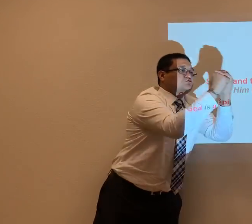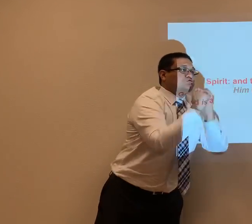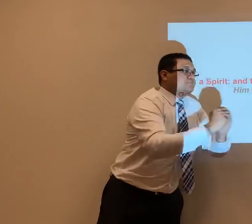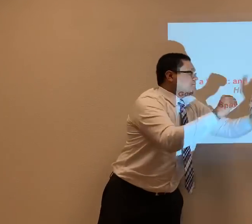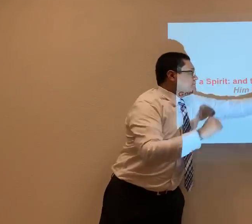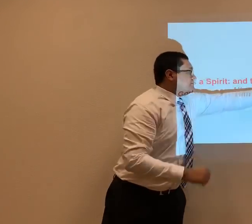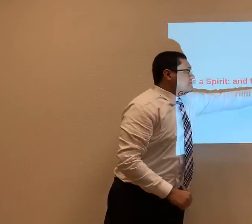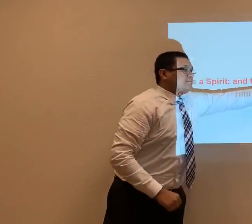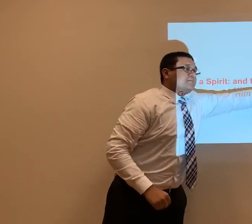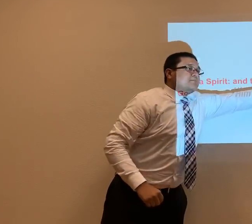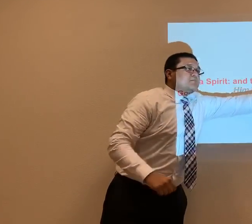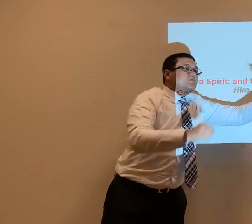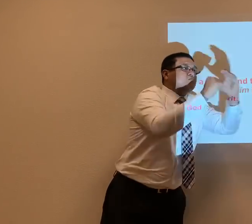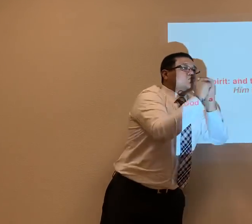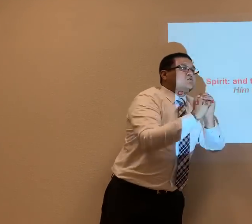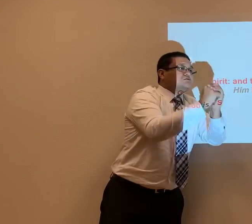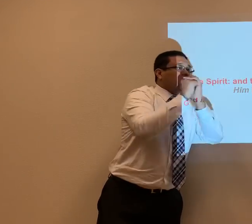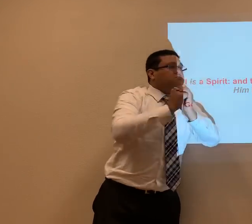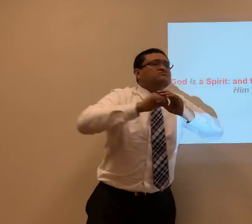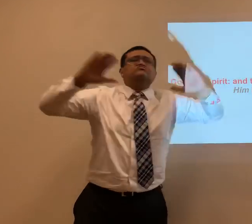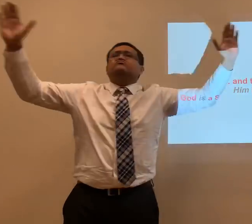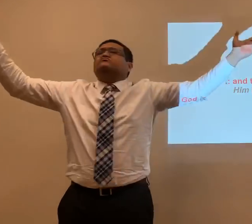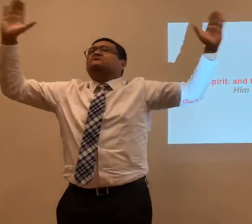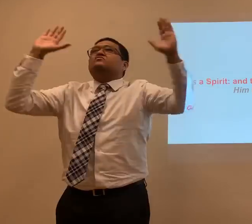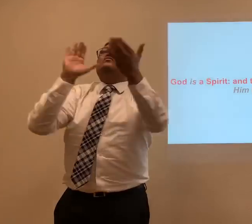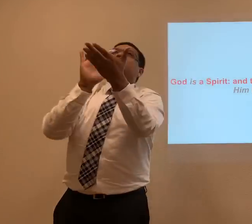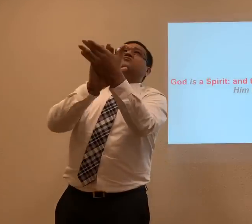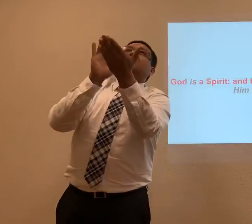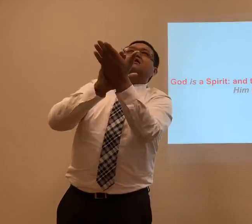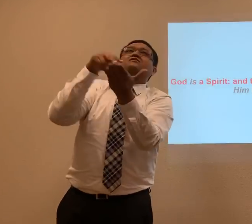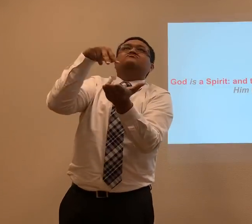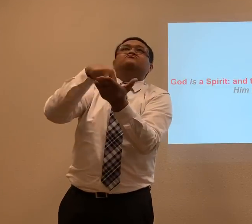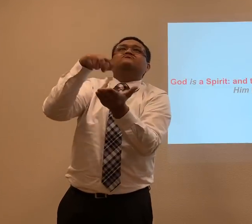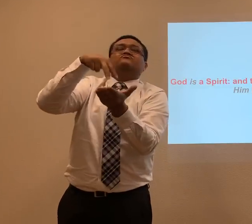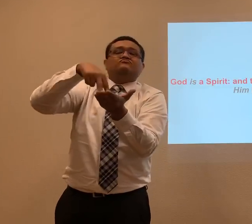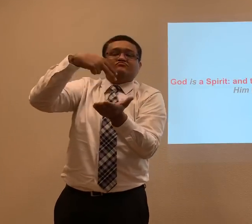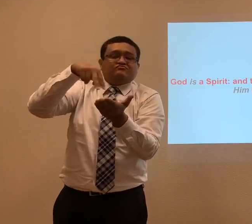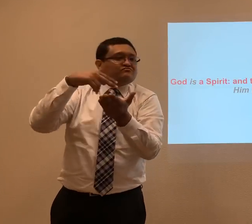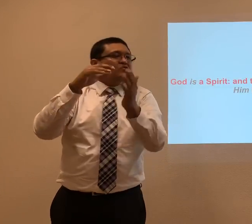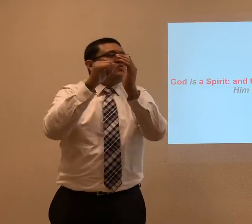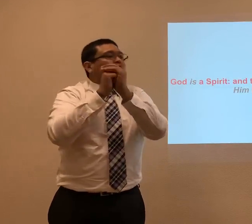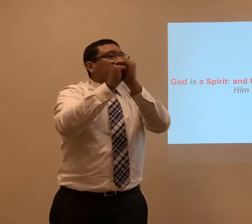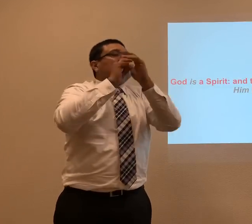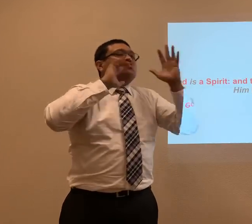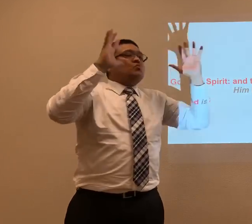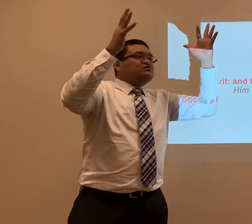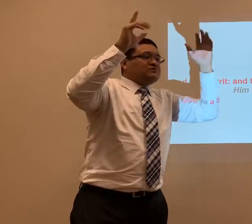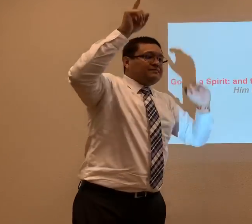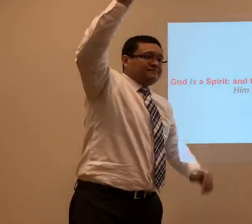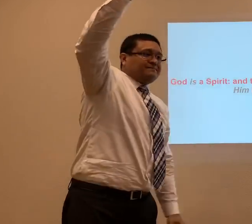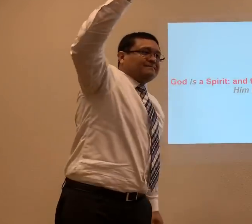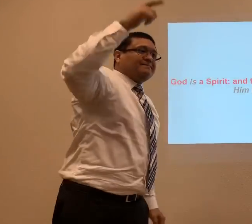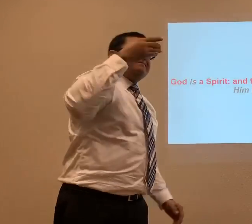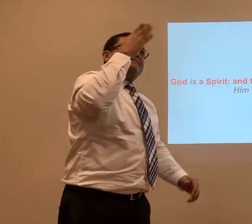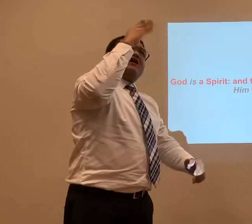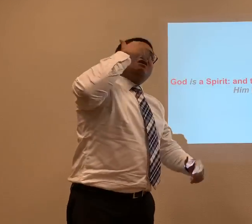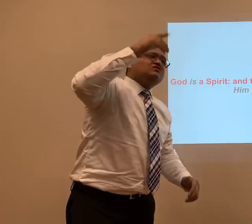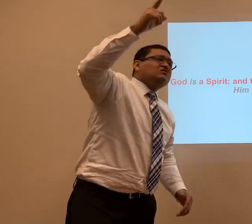And then if you notice, it says, they that worship him, this is a cycle of worship, means you're standing up, you're praising God, dancing, whatever, just you're giving him